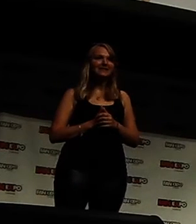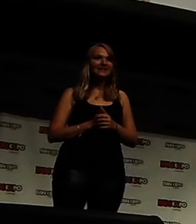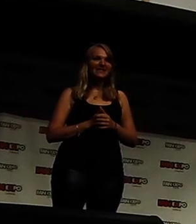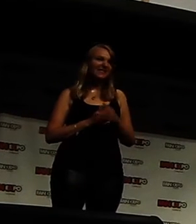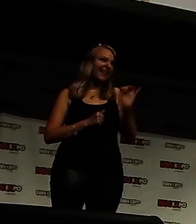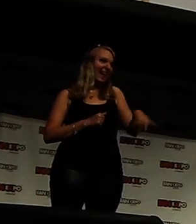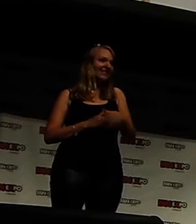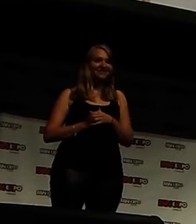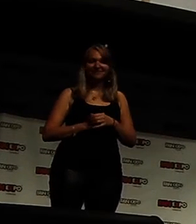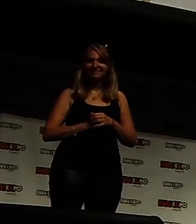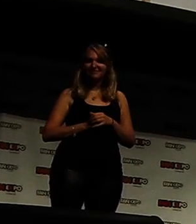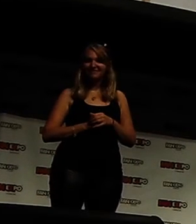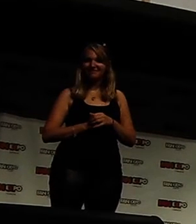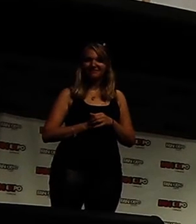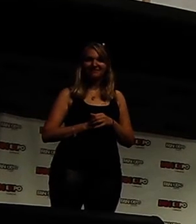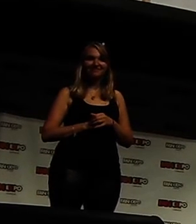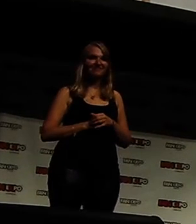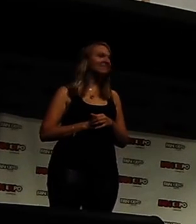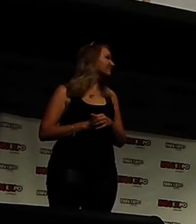I'd do that.